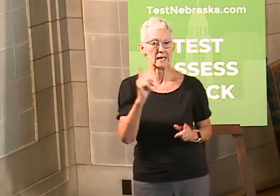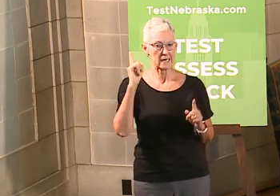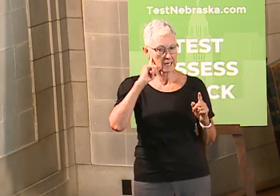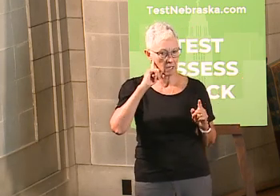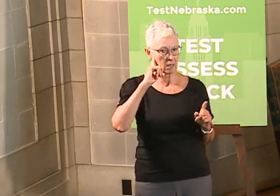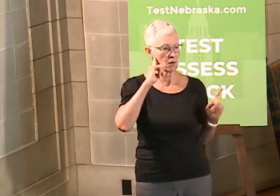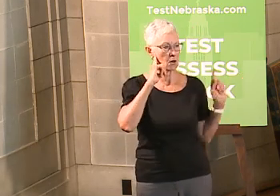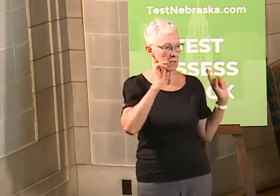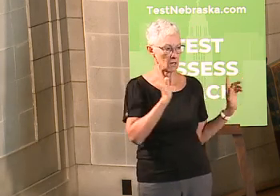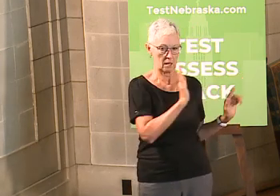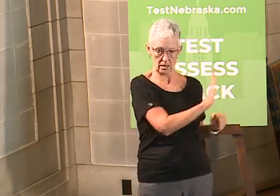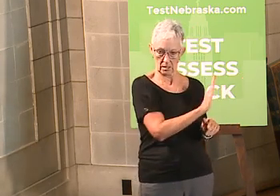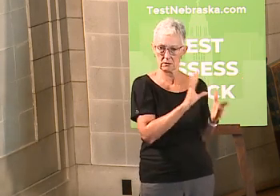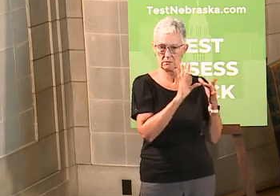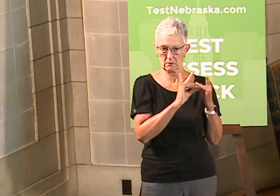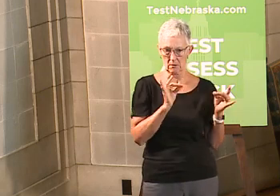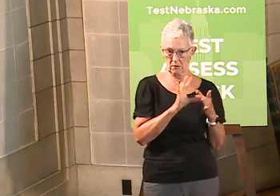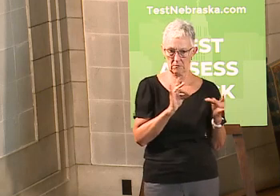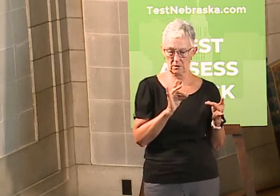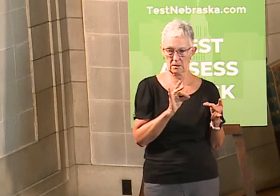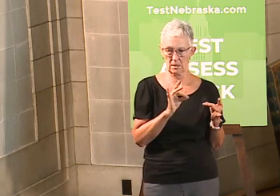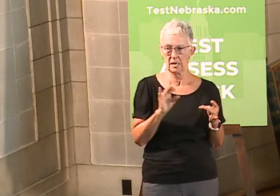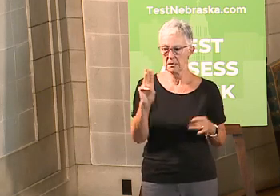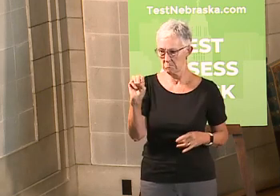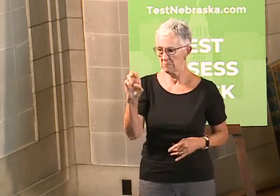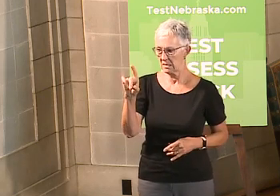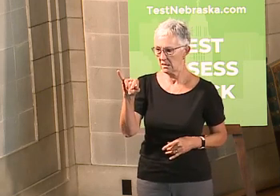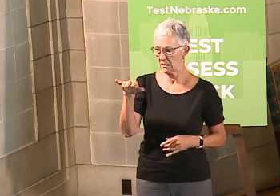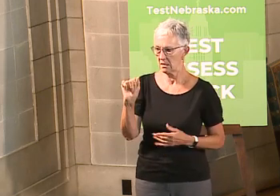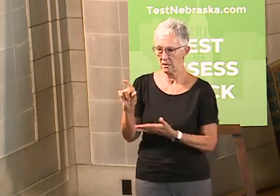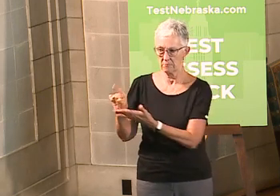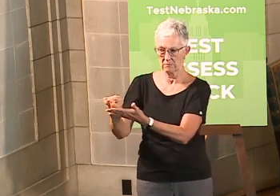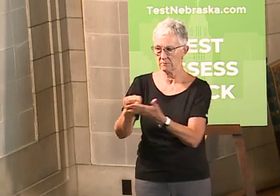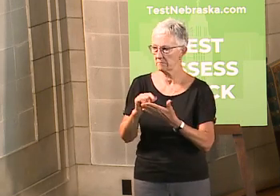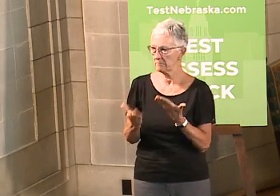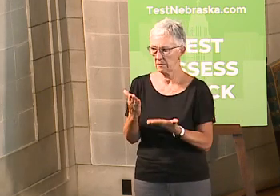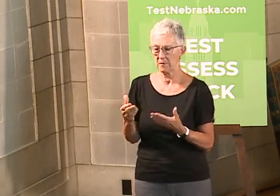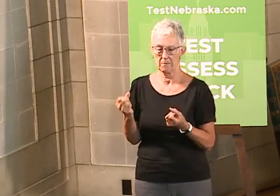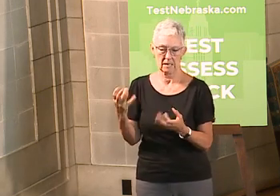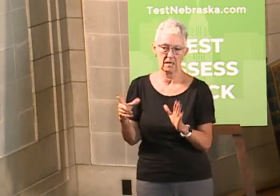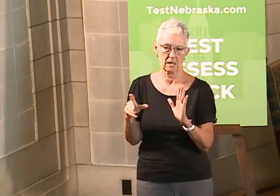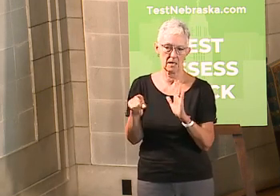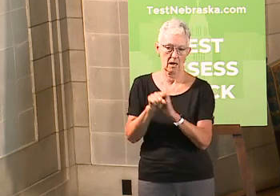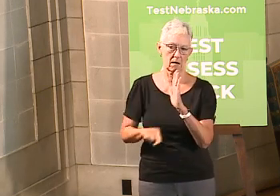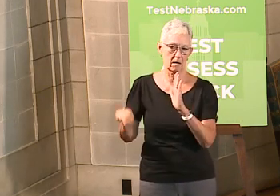what you see out there in the media, but let me tell you, the vast majority of Nebraskans actually support you.